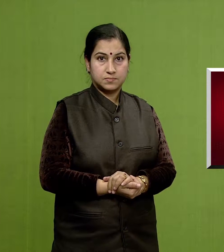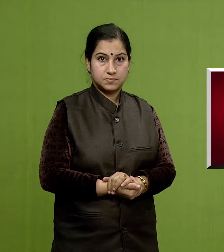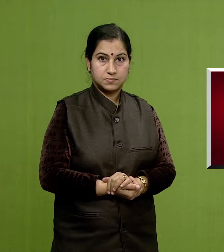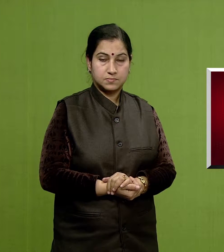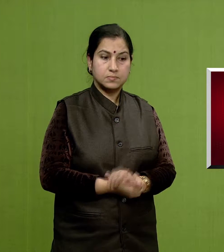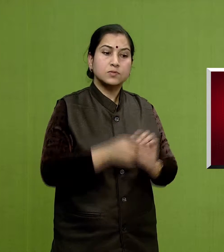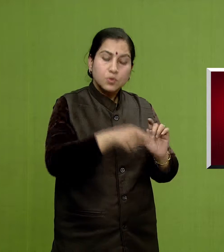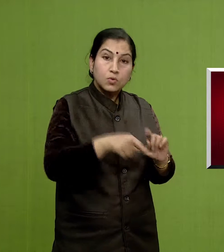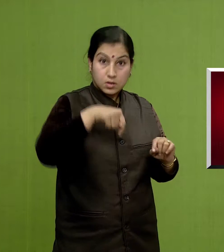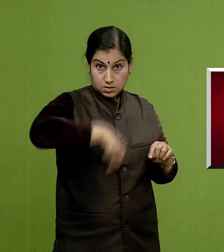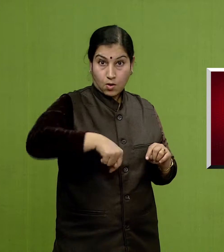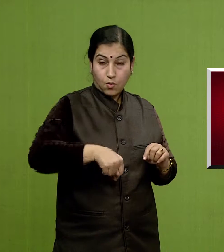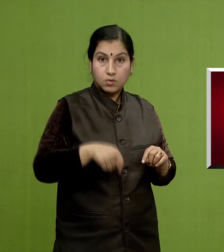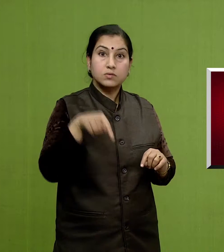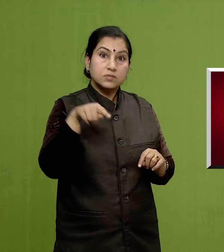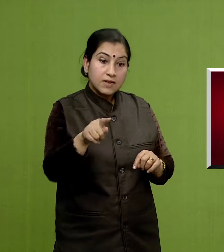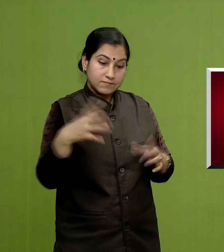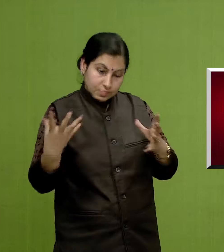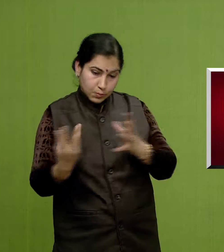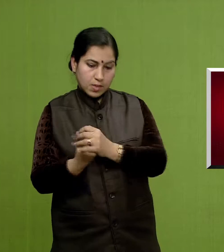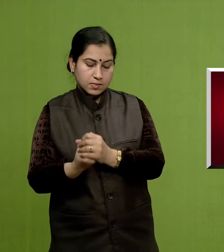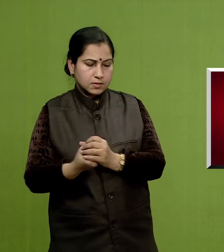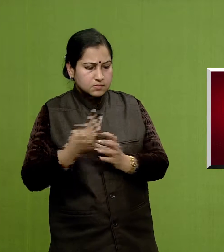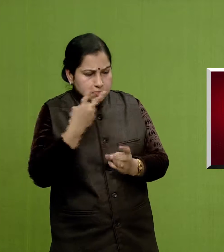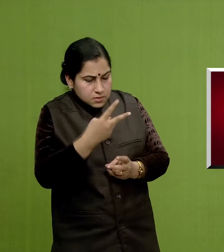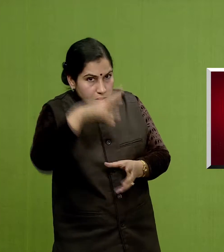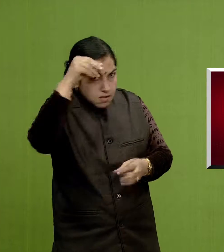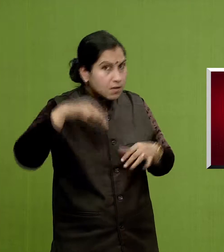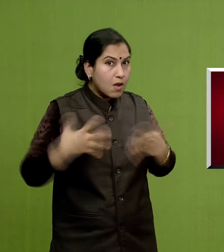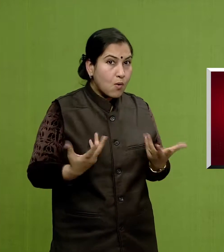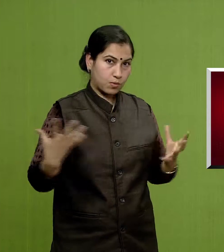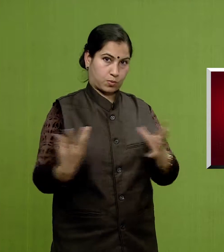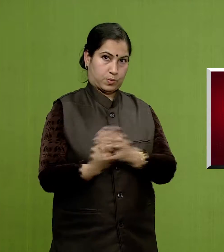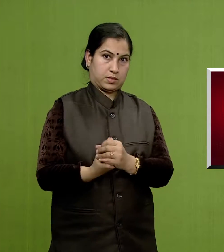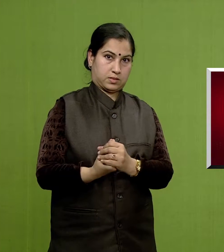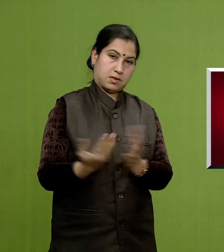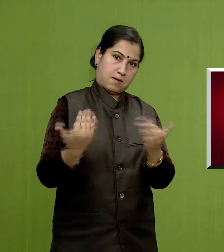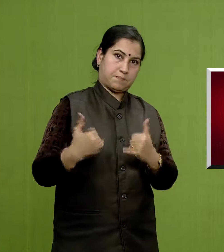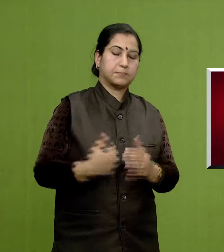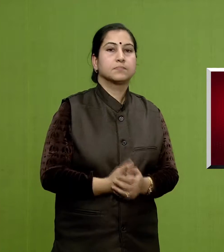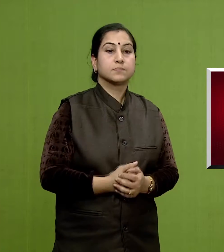So let us join Mani on this journey. We shall learn